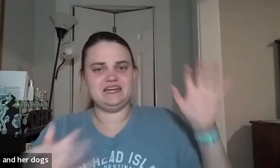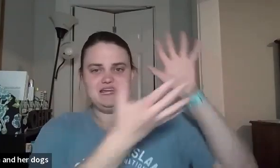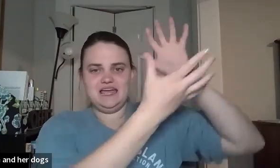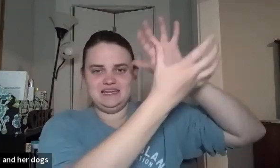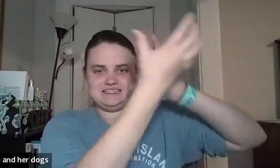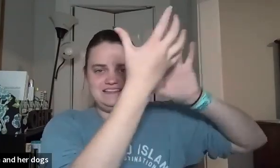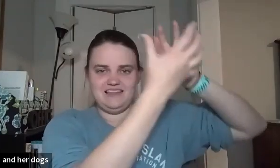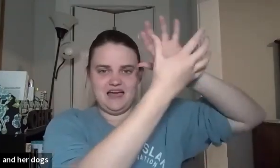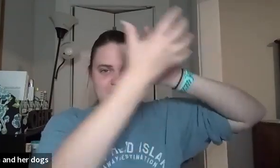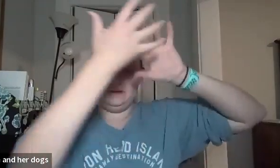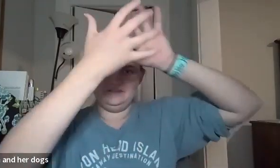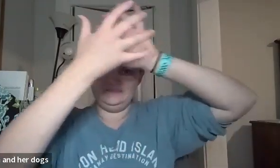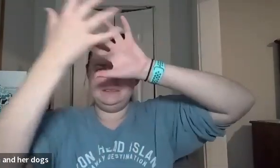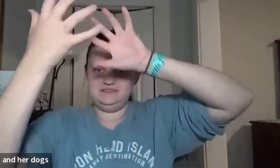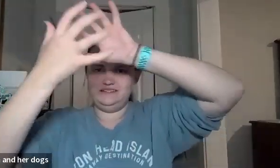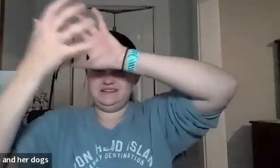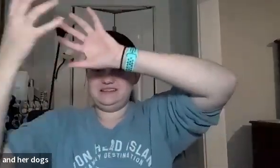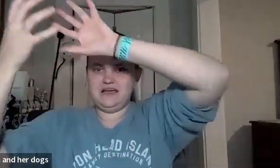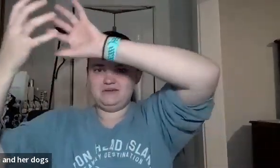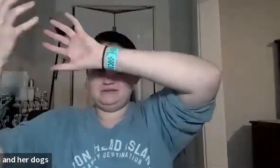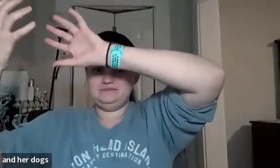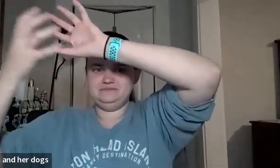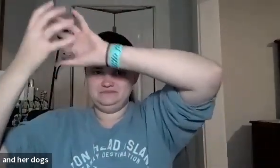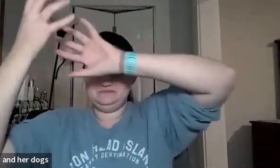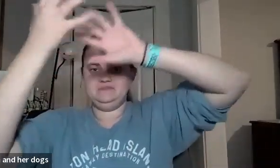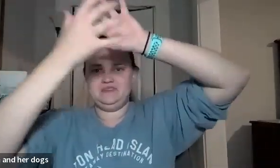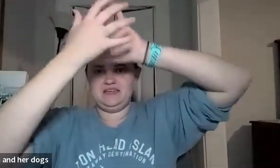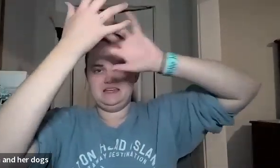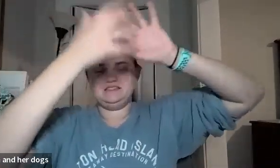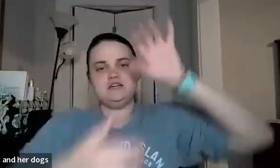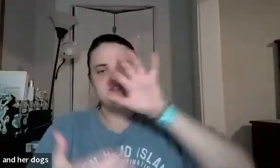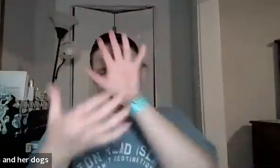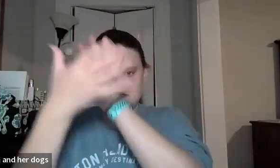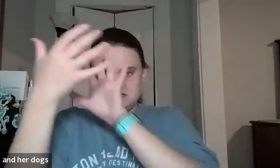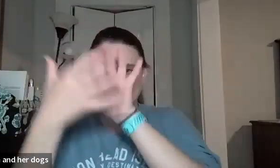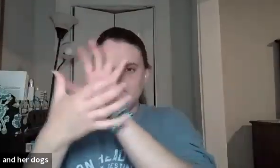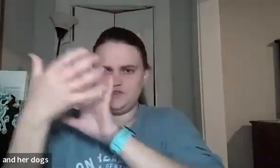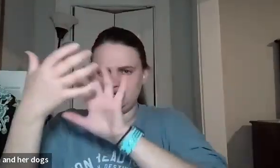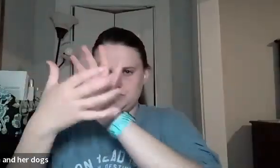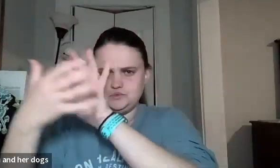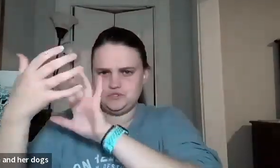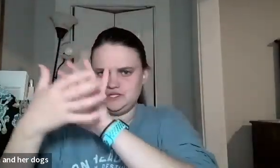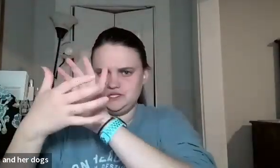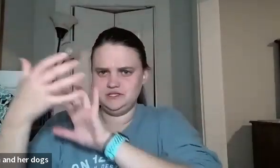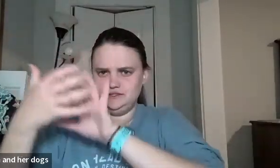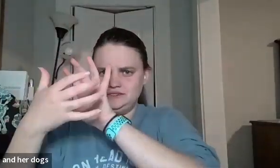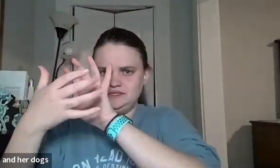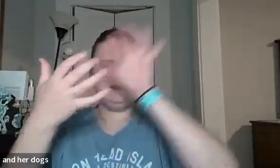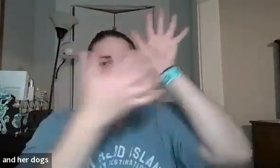didn't. And it's cloud. Cloud. And it's because, this is confused. And